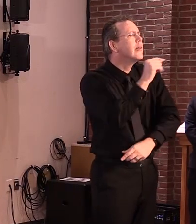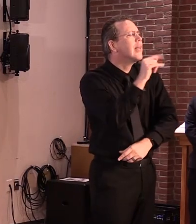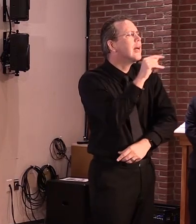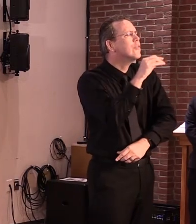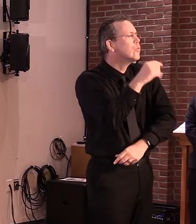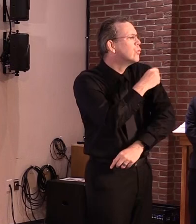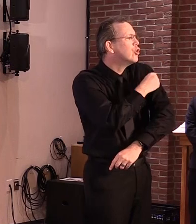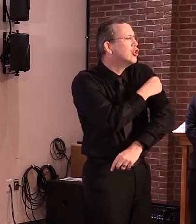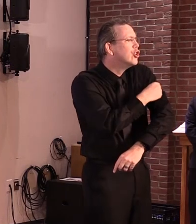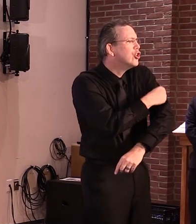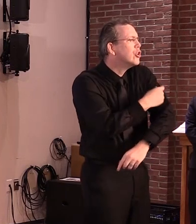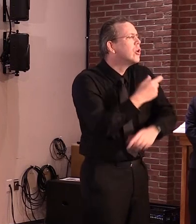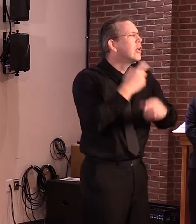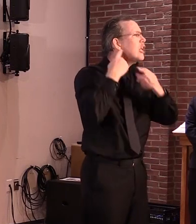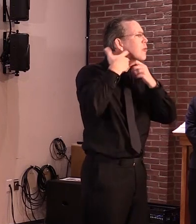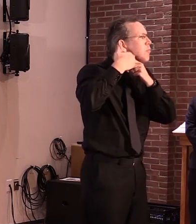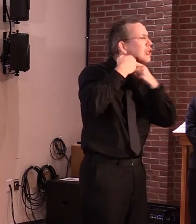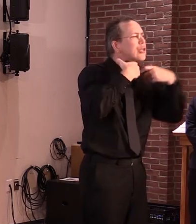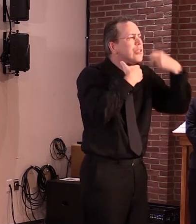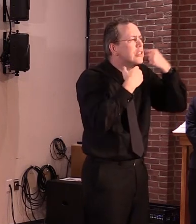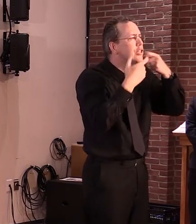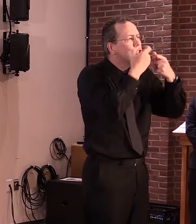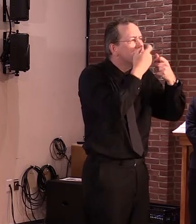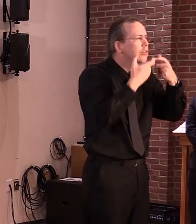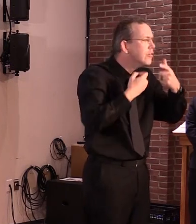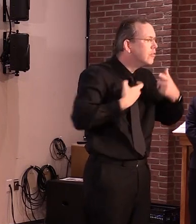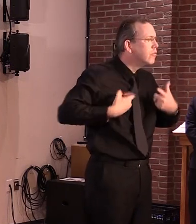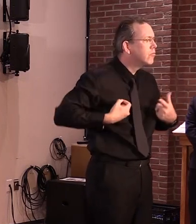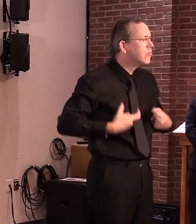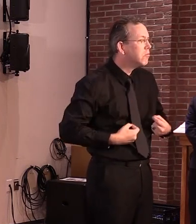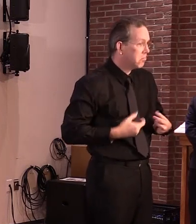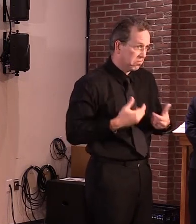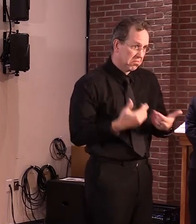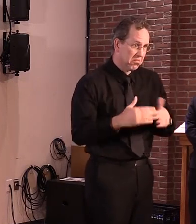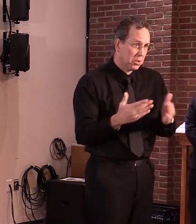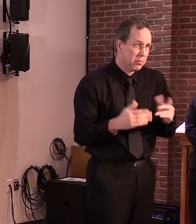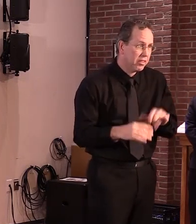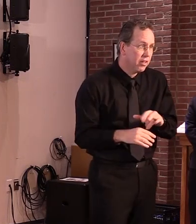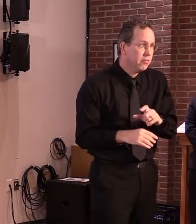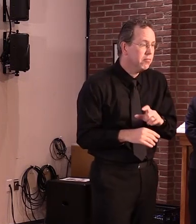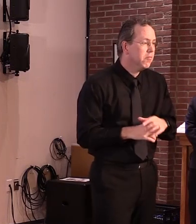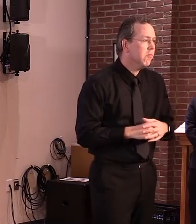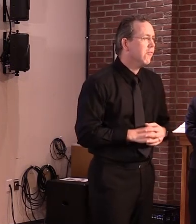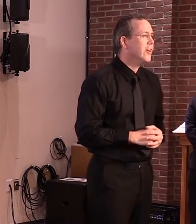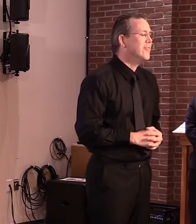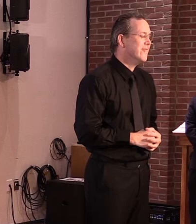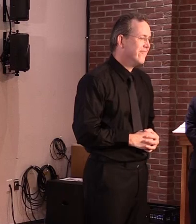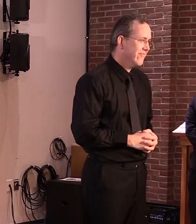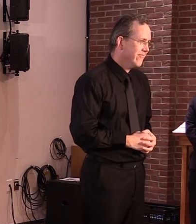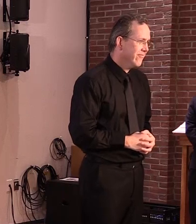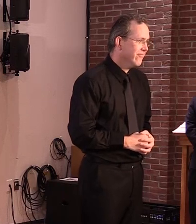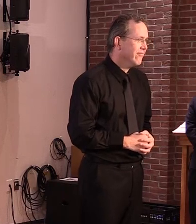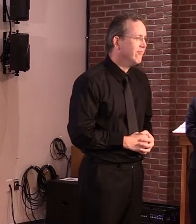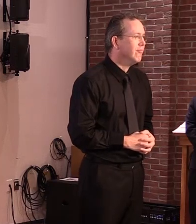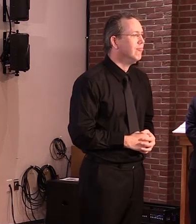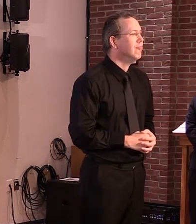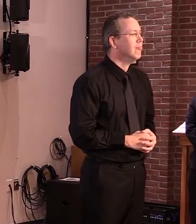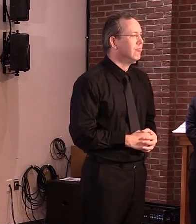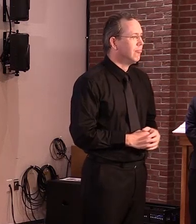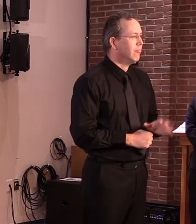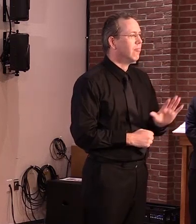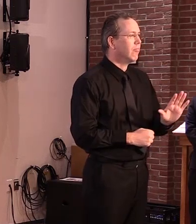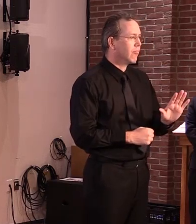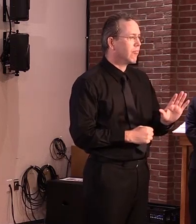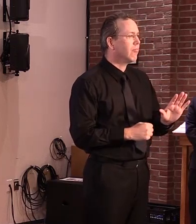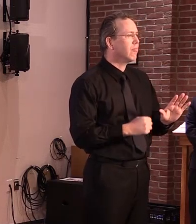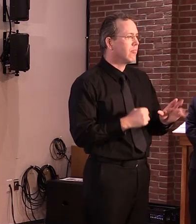conversations. Are you ready to say anything about that yet? Just to follow up with the governor mentioned earlier, is we hope